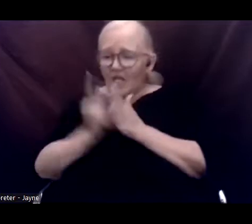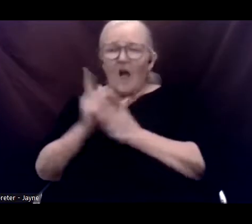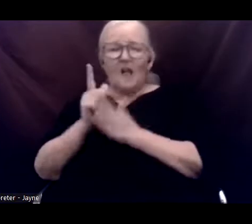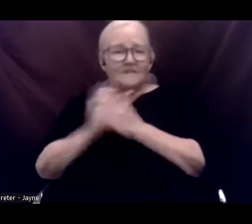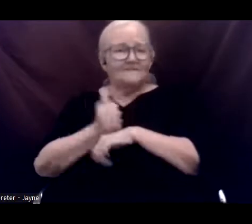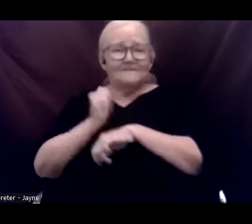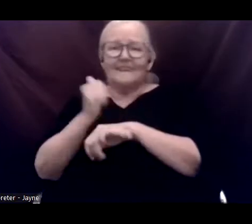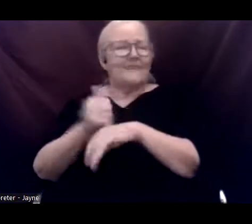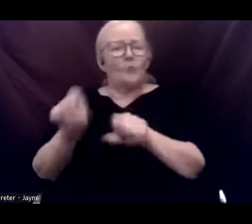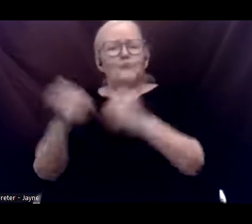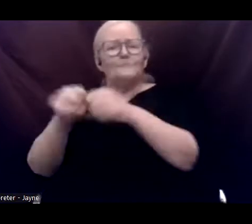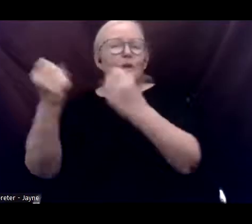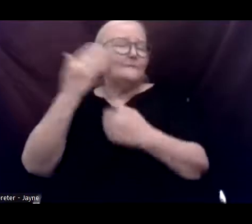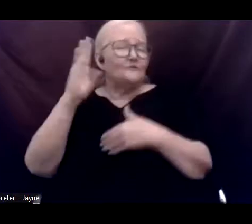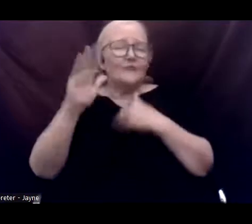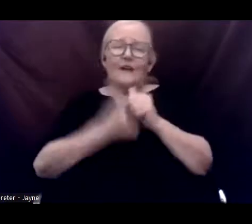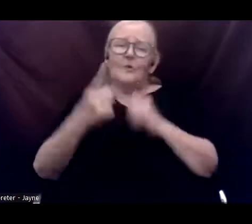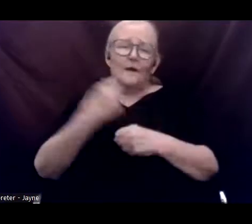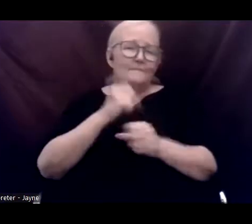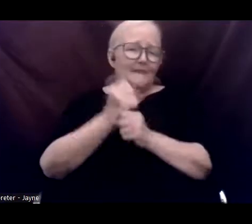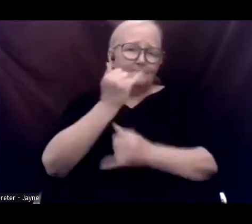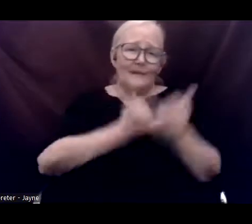divine mistakes. The lusty